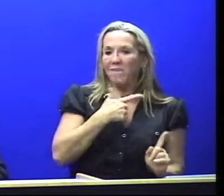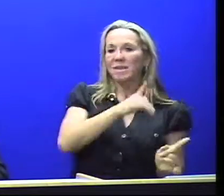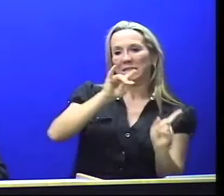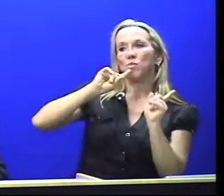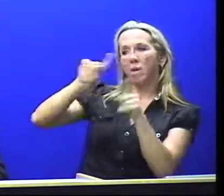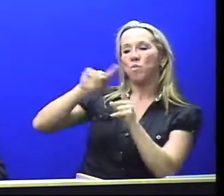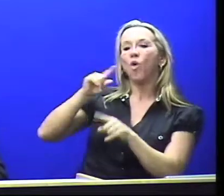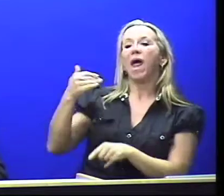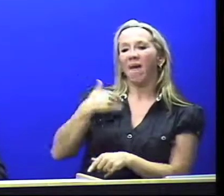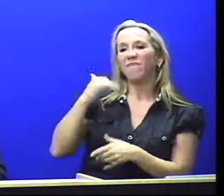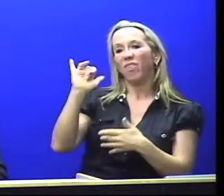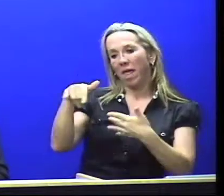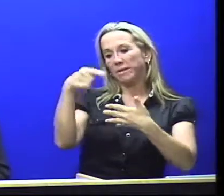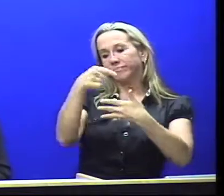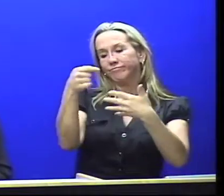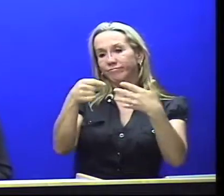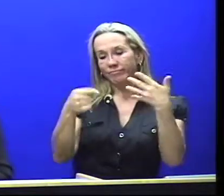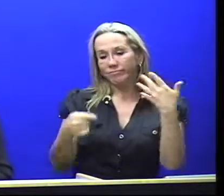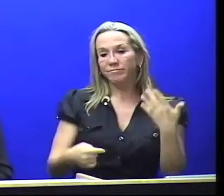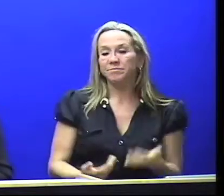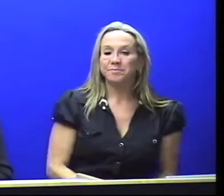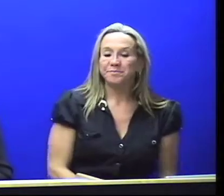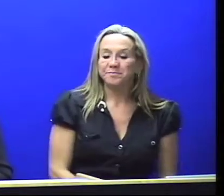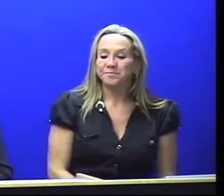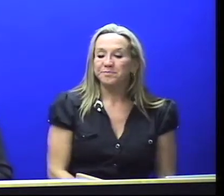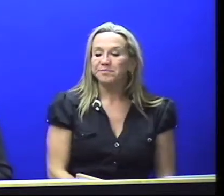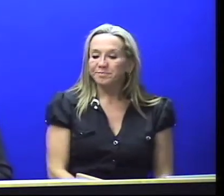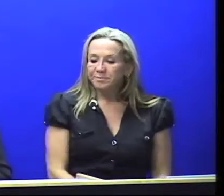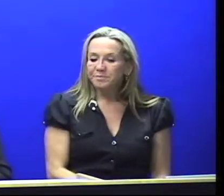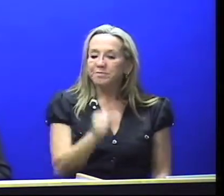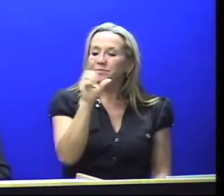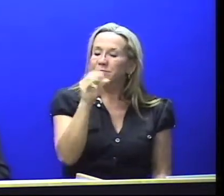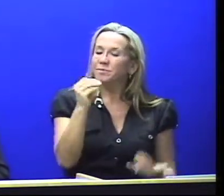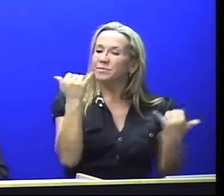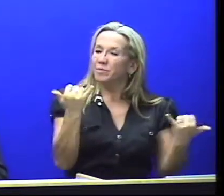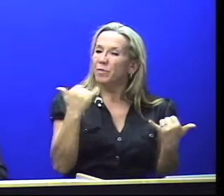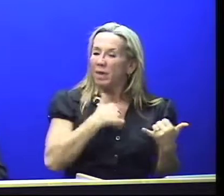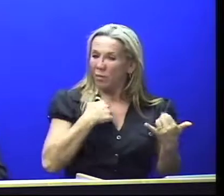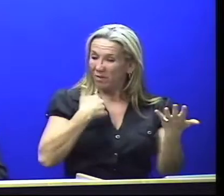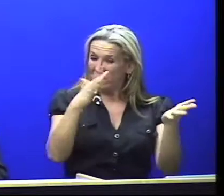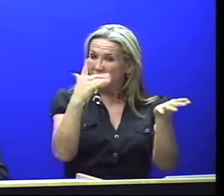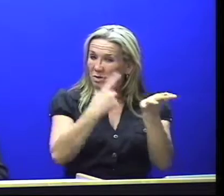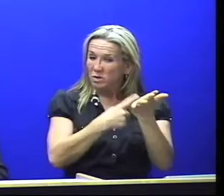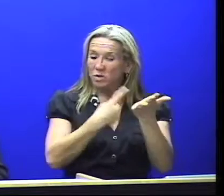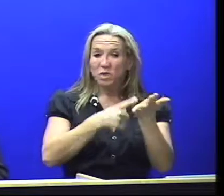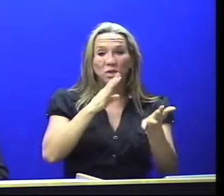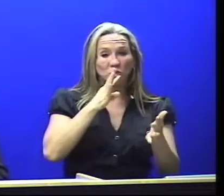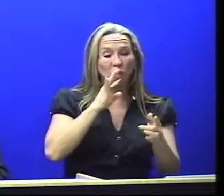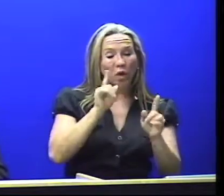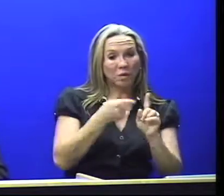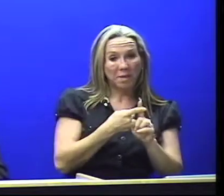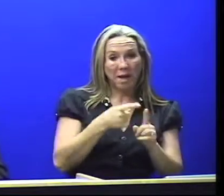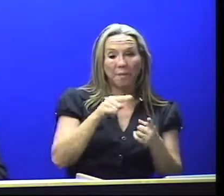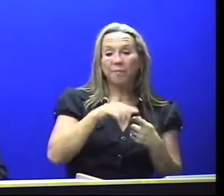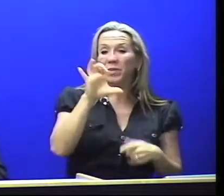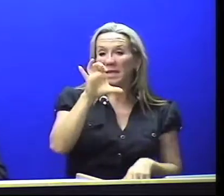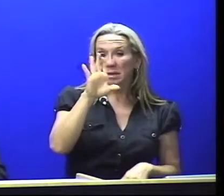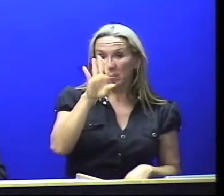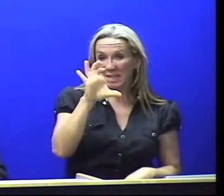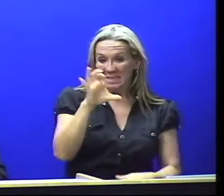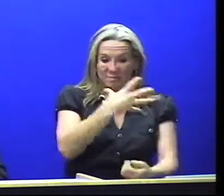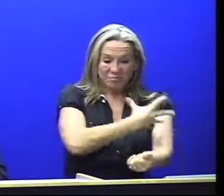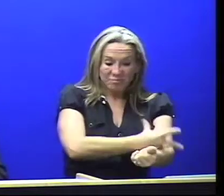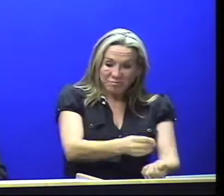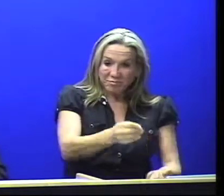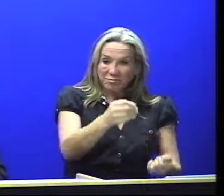diagnosed. So again, we talked about a complete blood count. That's one of